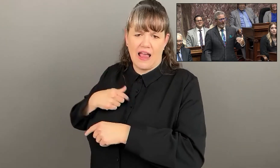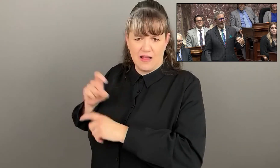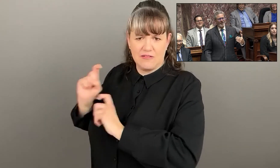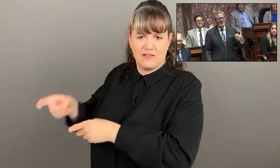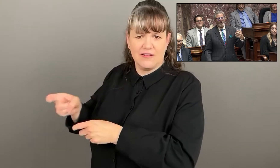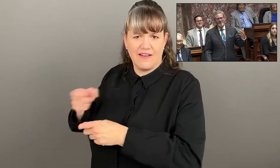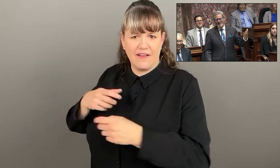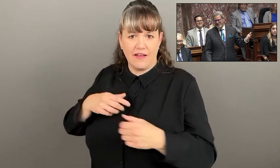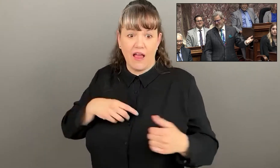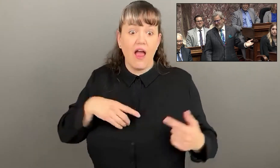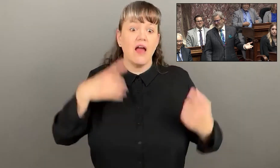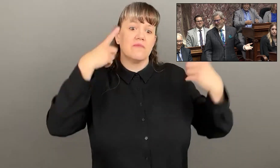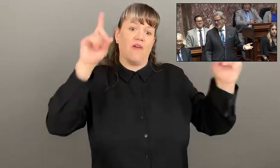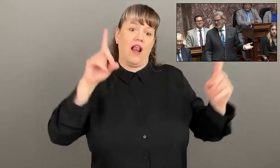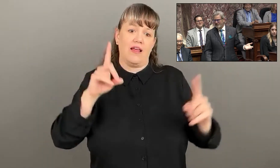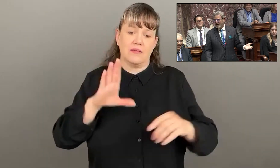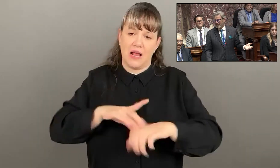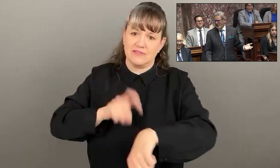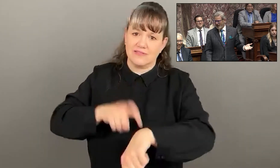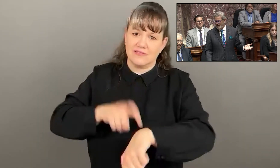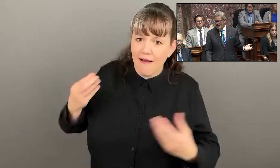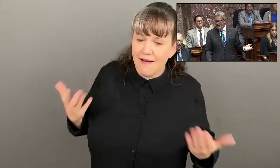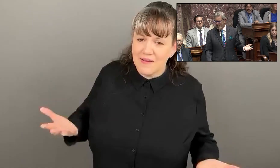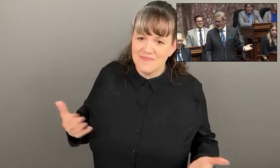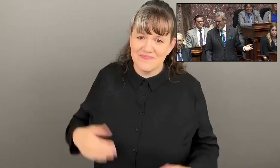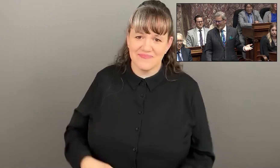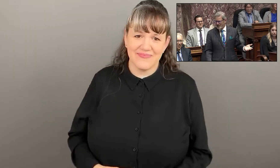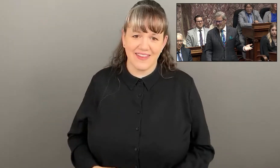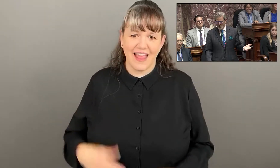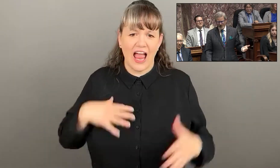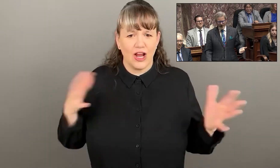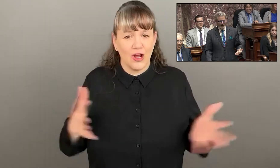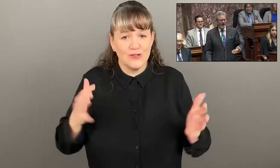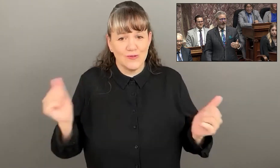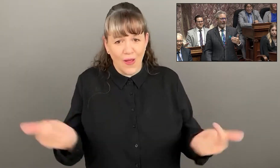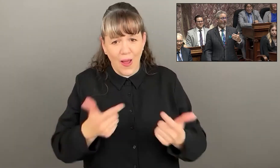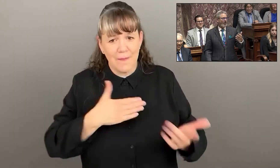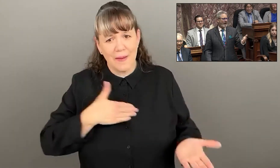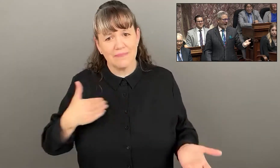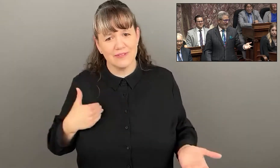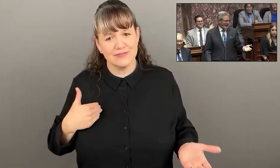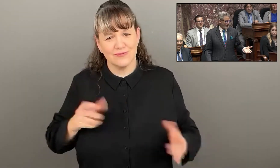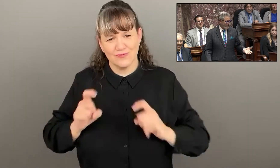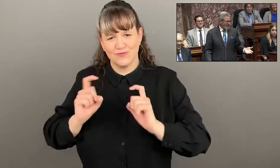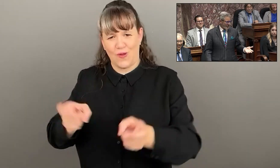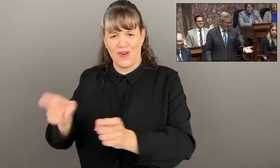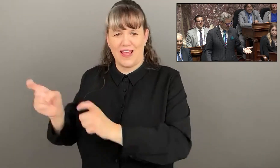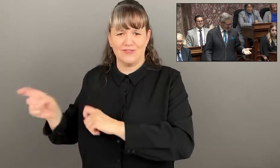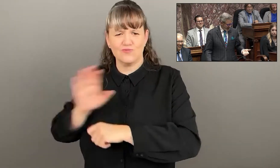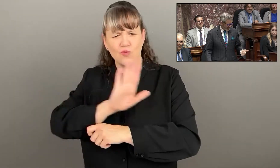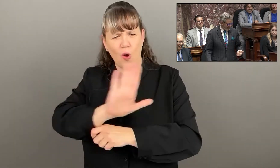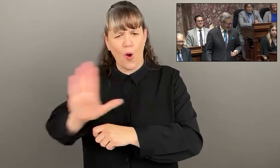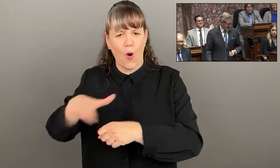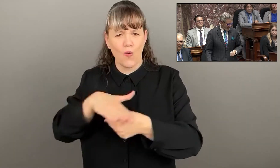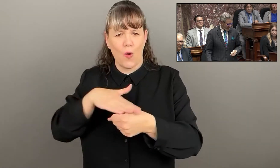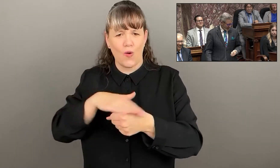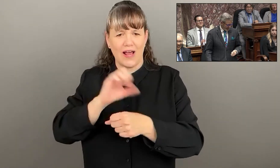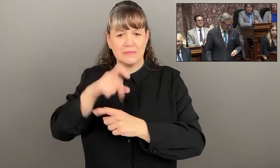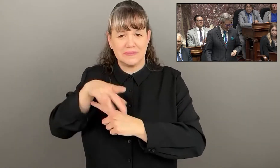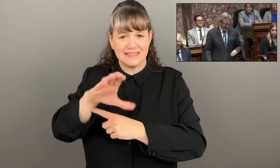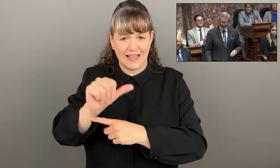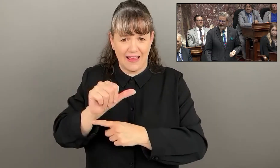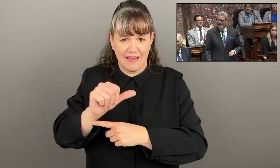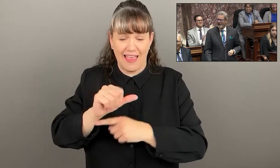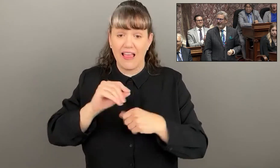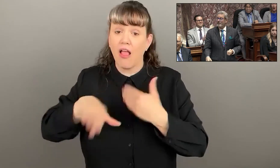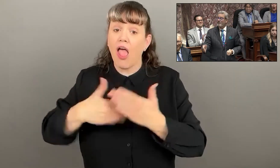I encourage all members of this House to make a donation to their local SPCA and all cat lovers to do the same. Thank you, member. Have